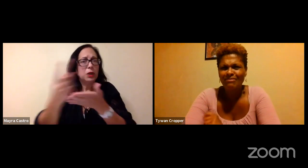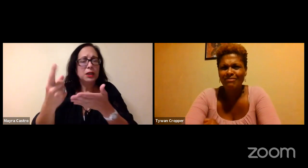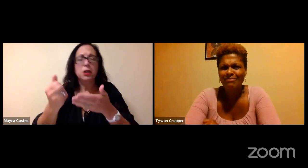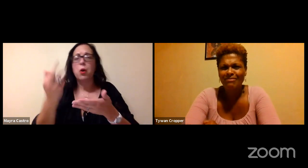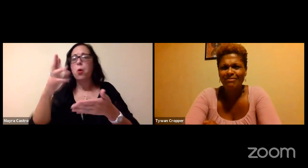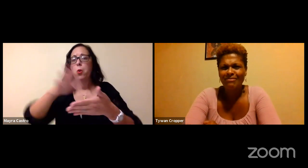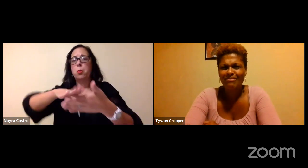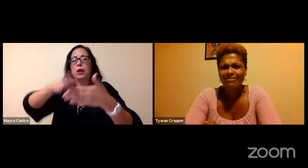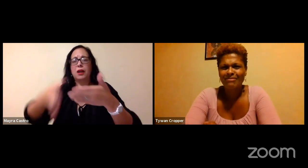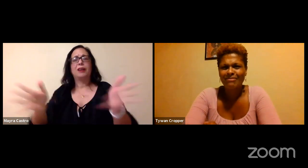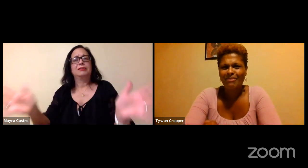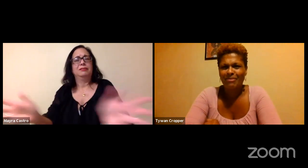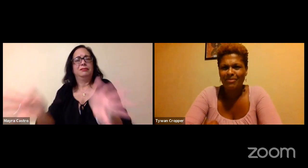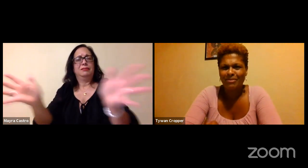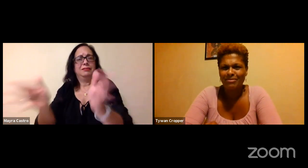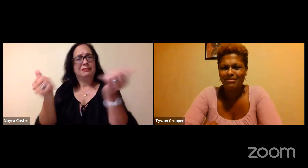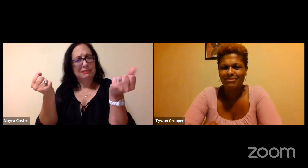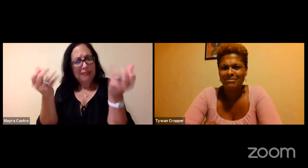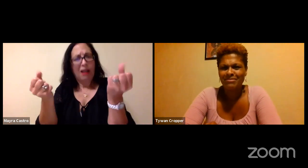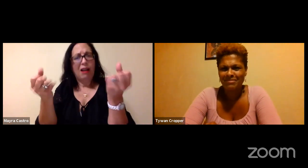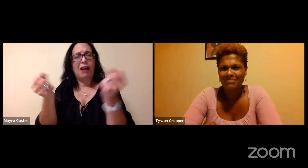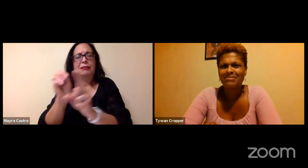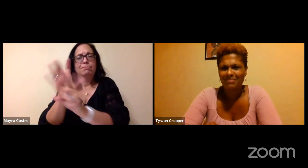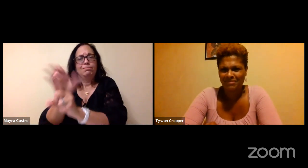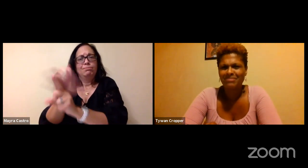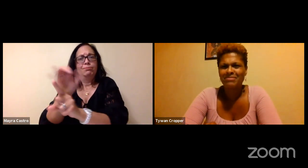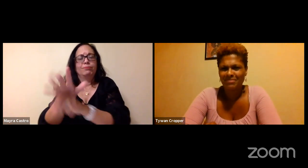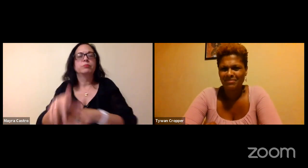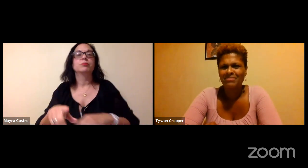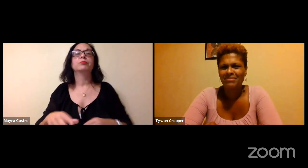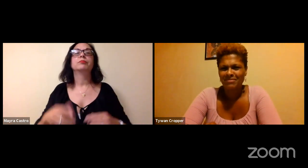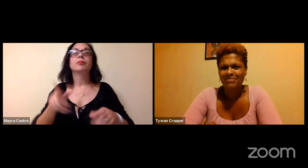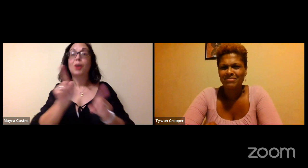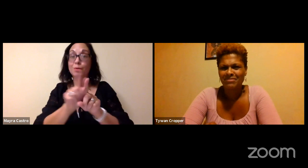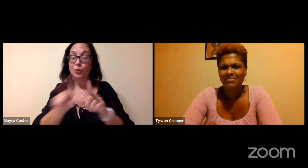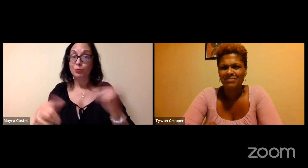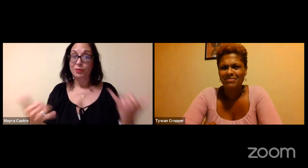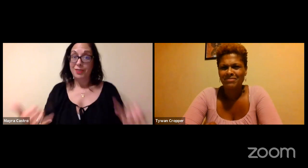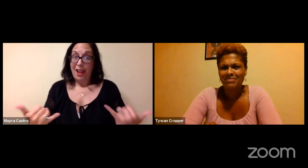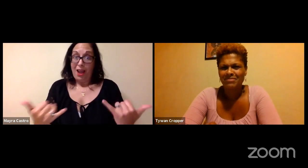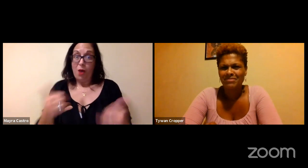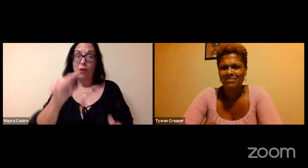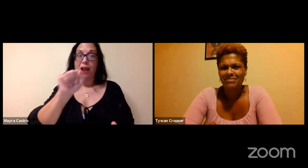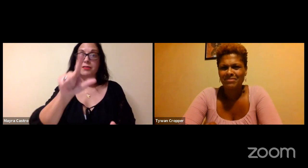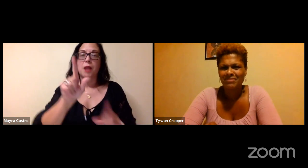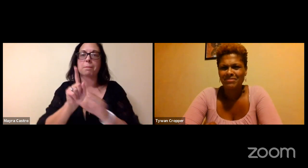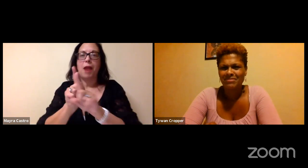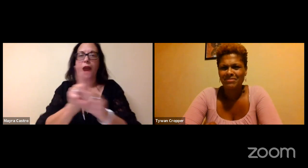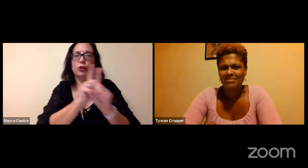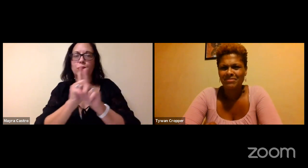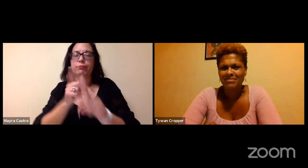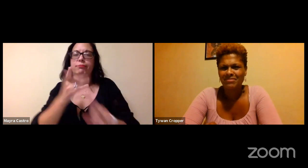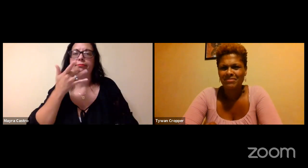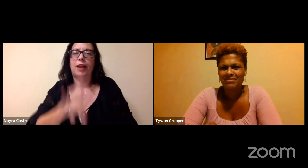classes, even if it's just once a week, maybe on the weekends.